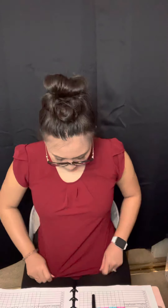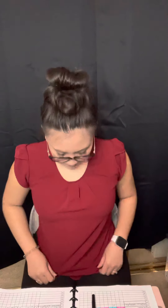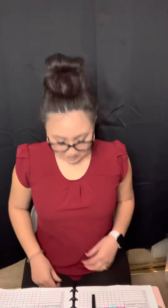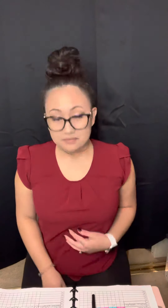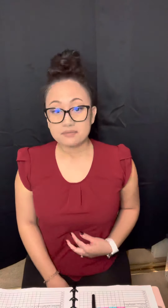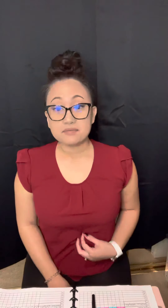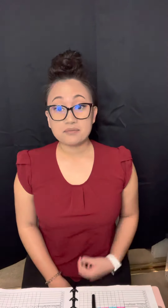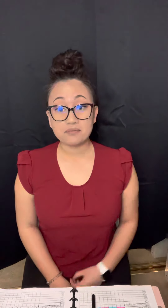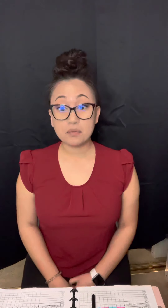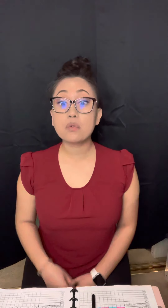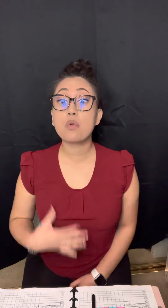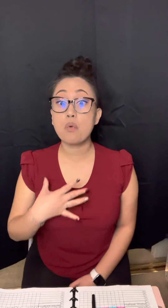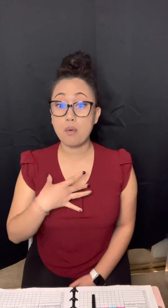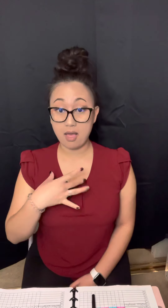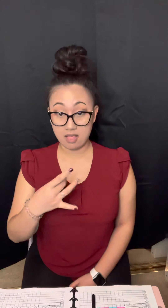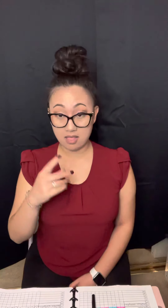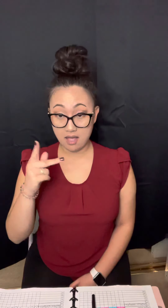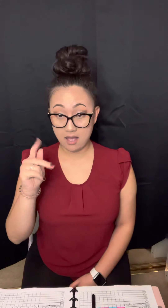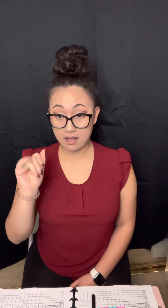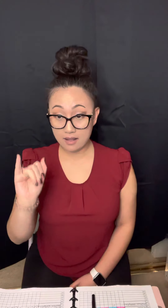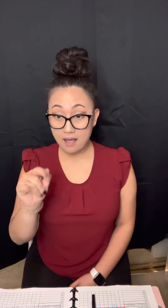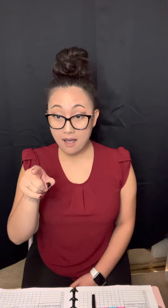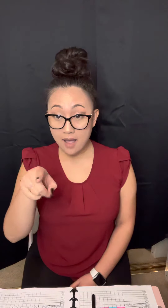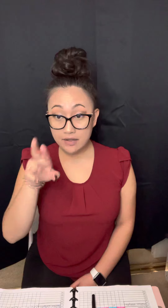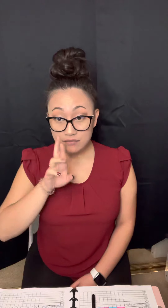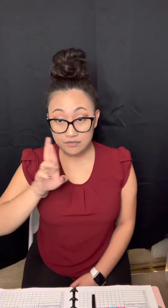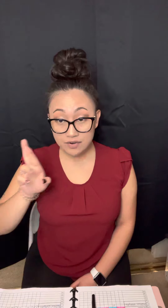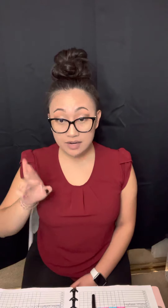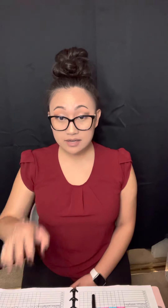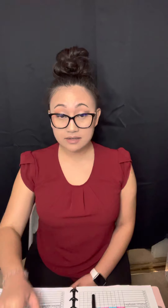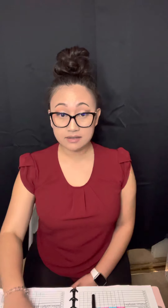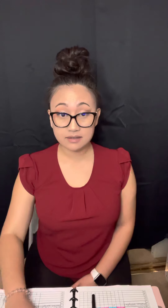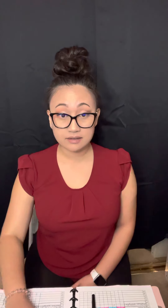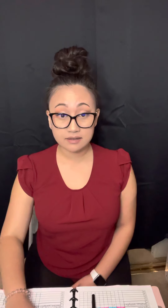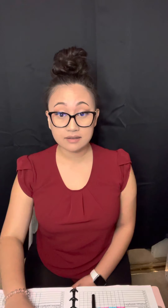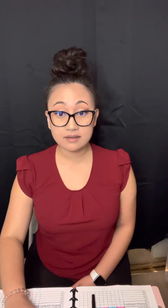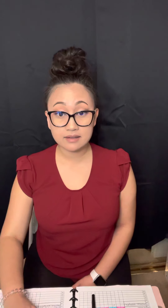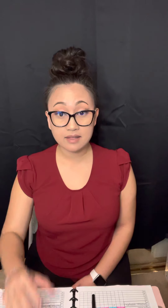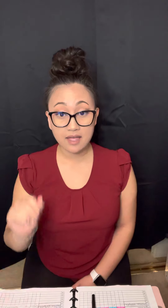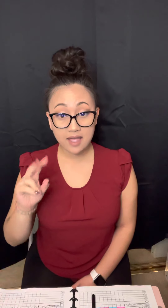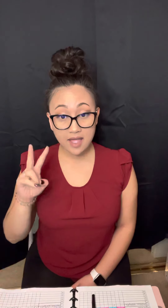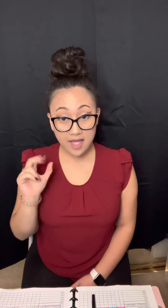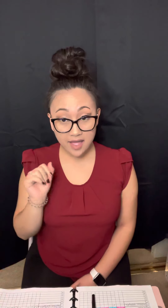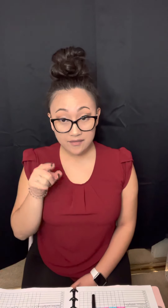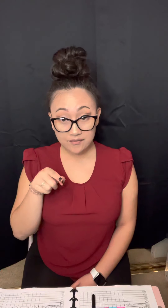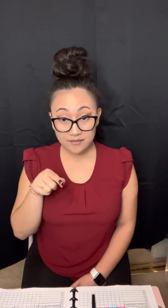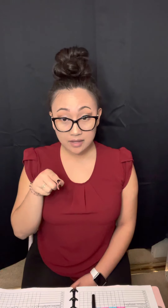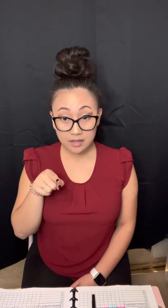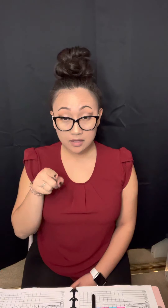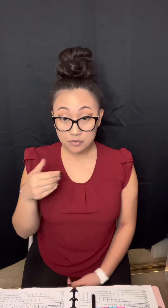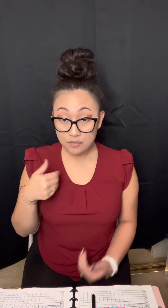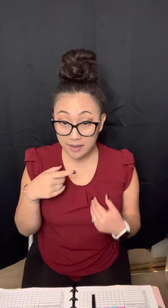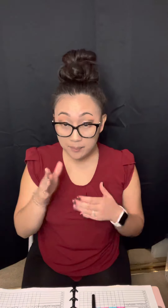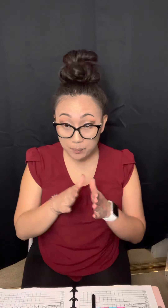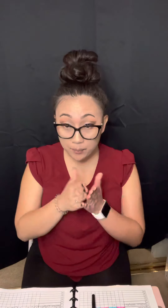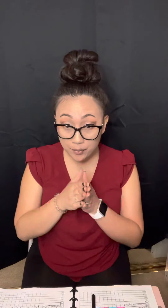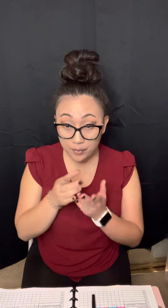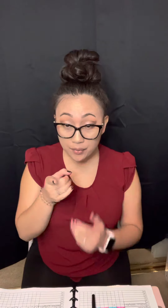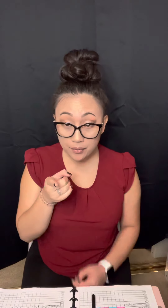Oh, I like how Kai is ready. Ooh, Ava's. Do you have your book, Ava? Show